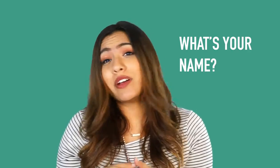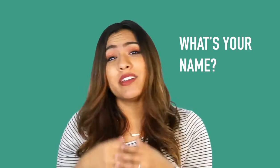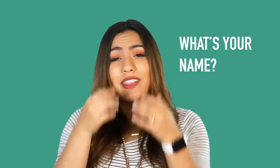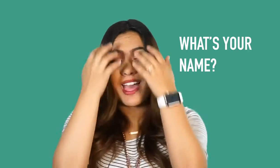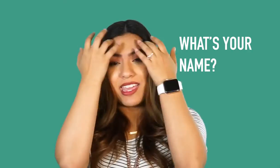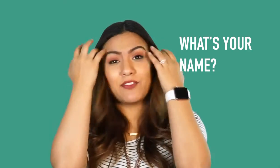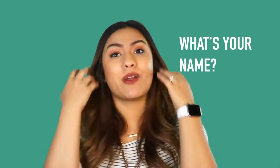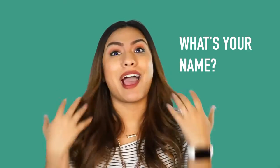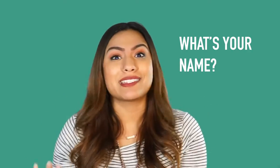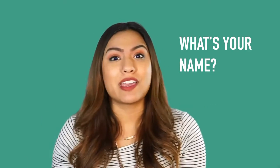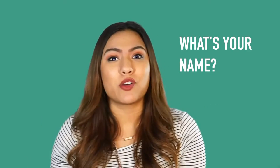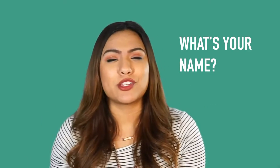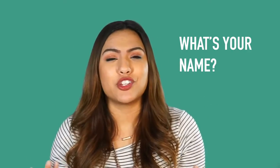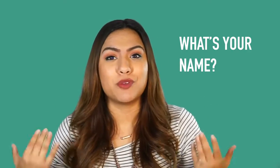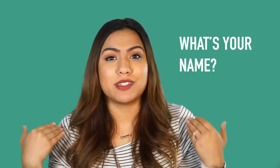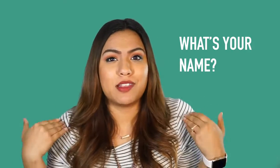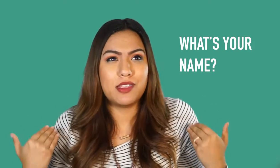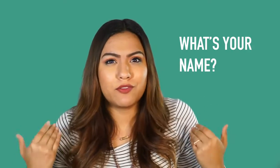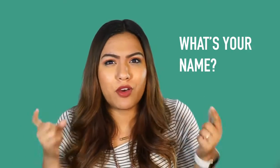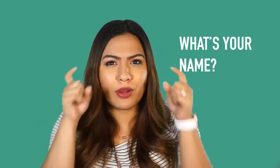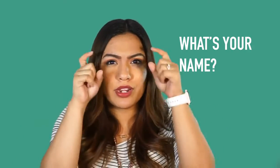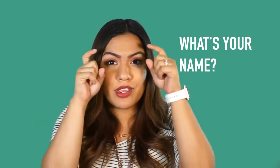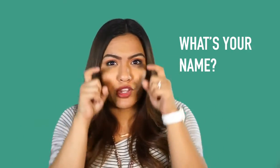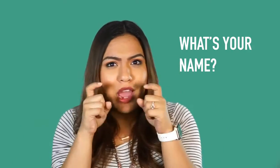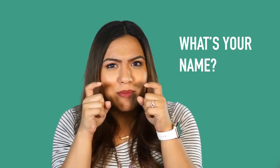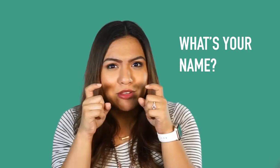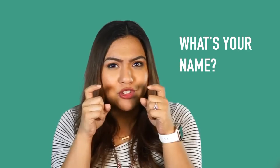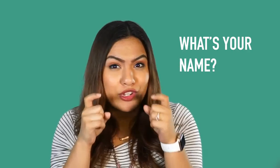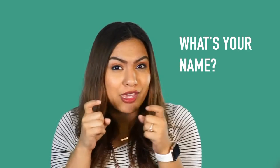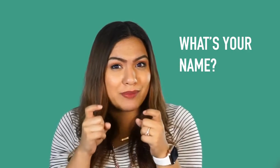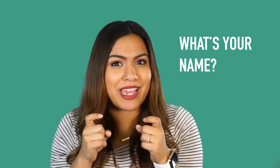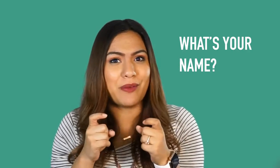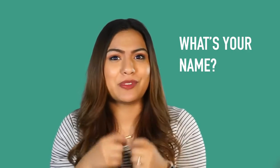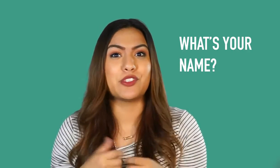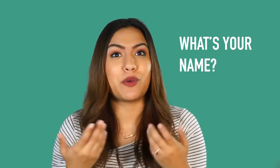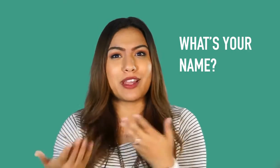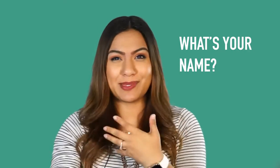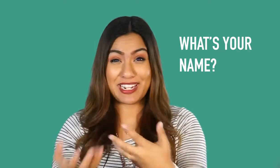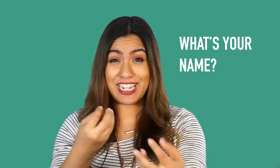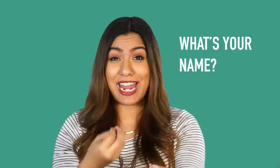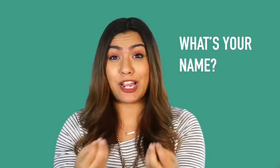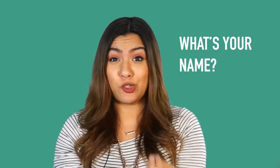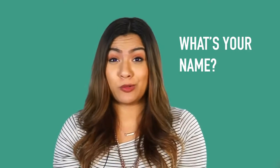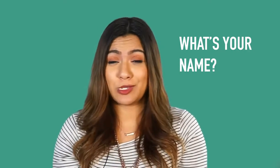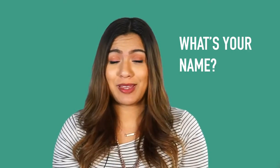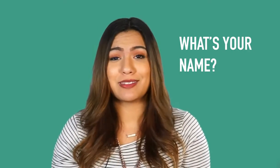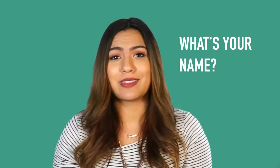Remember that if you are asking a question, you want to lean forward, your eyebrows should come down since you are expecting an actual response.